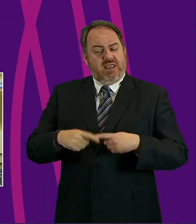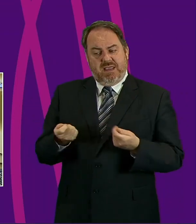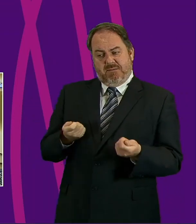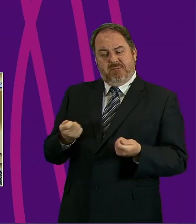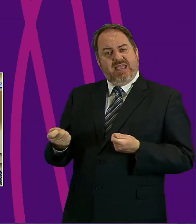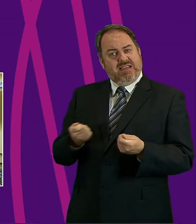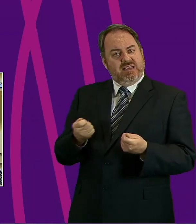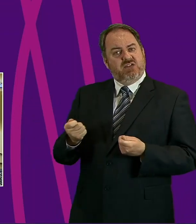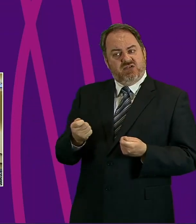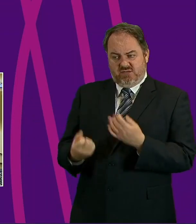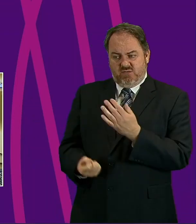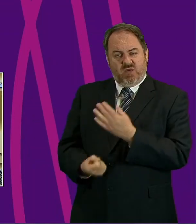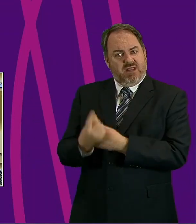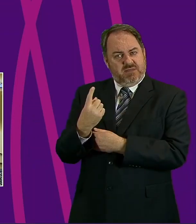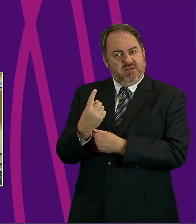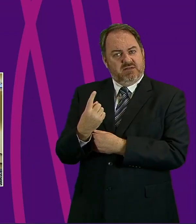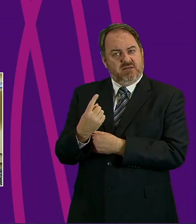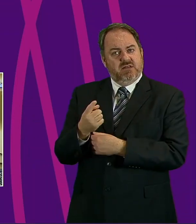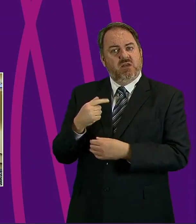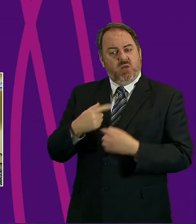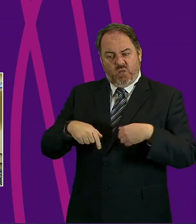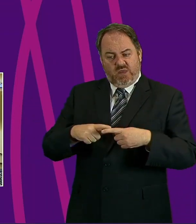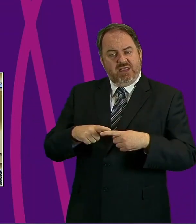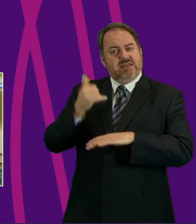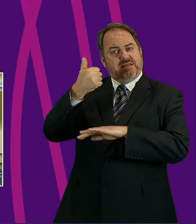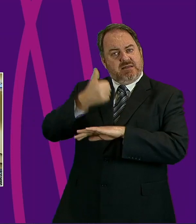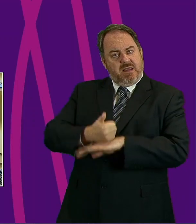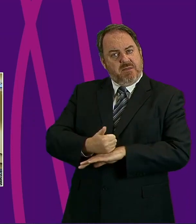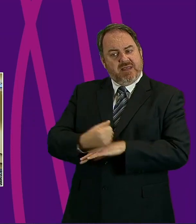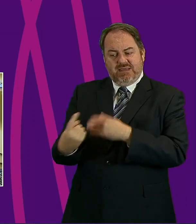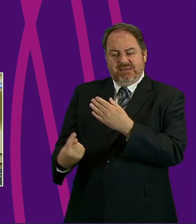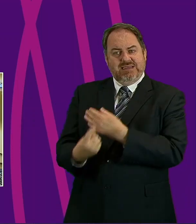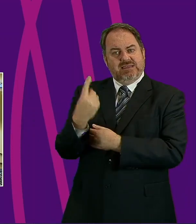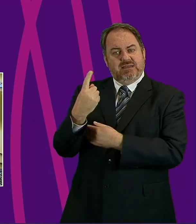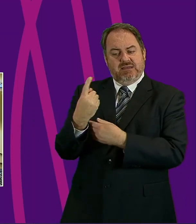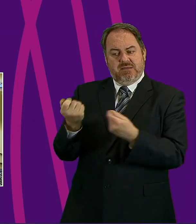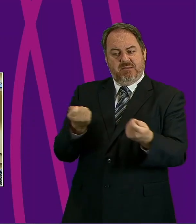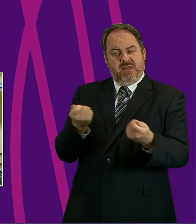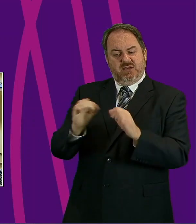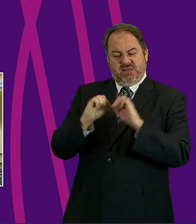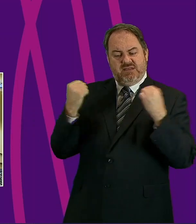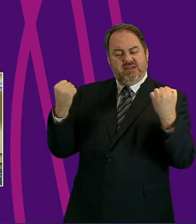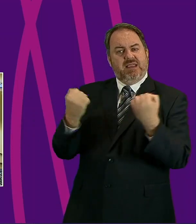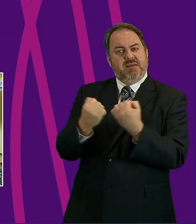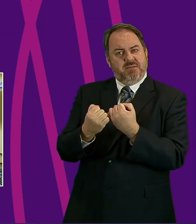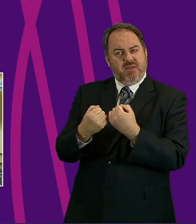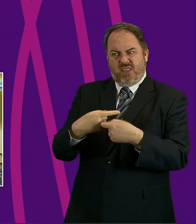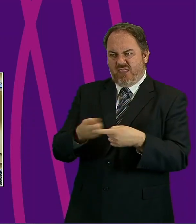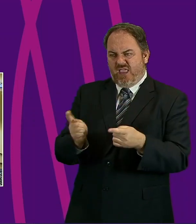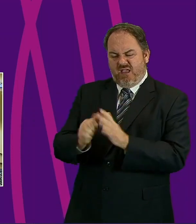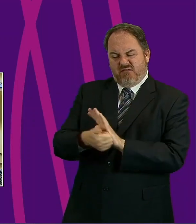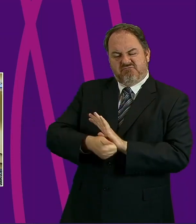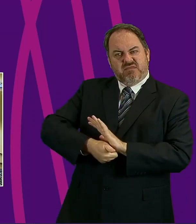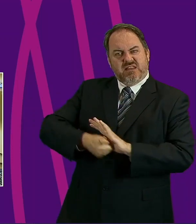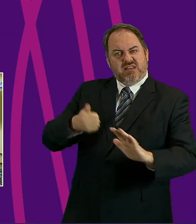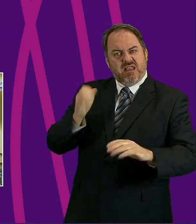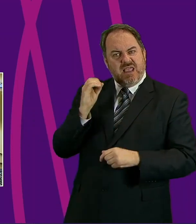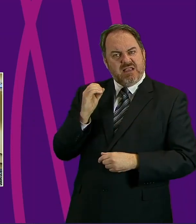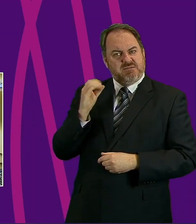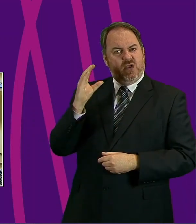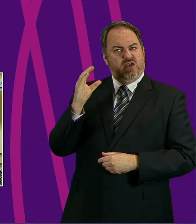case in these situations, an incident management team was established. They took all appropriate steps. They are experts in these situations. They